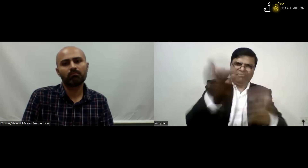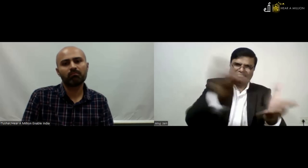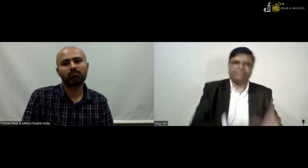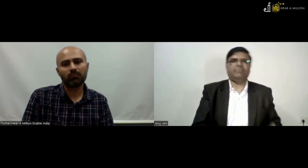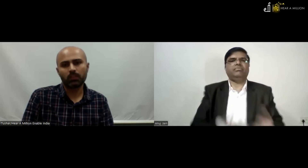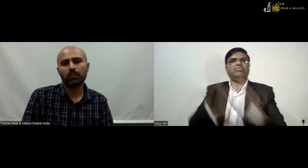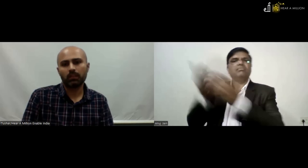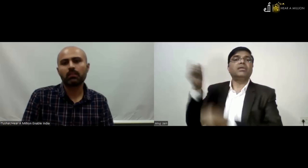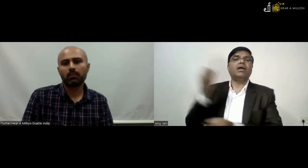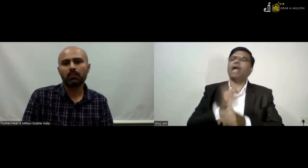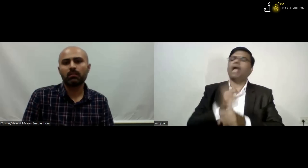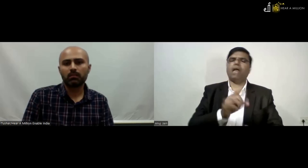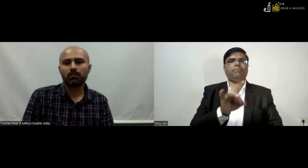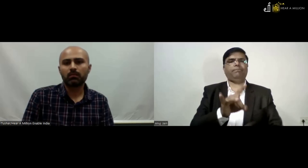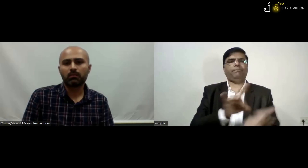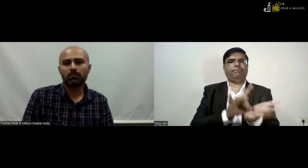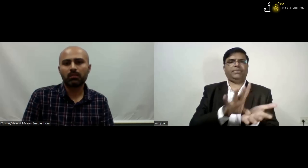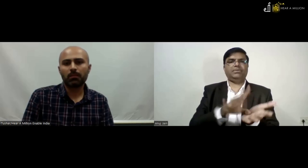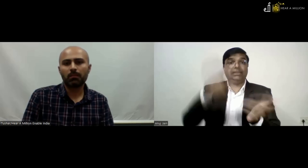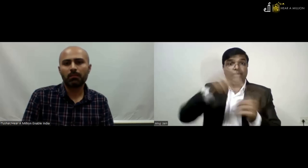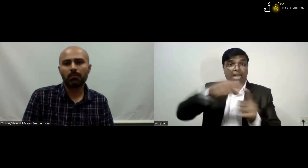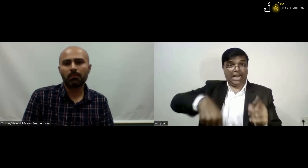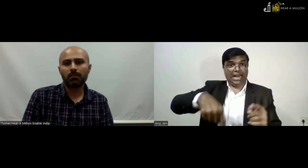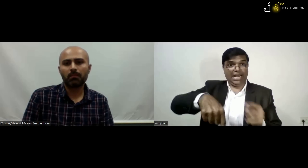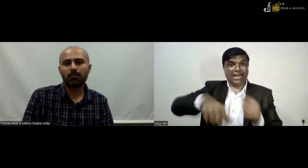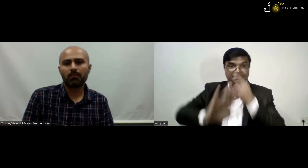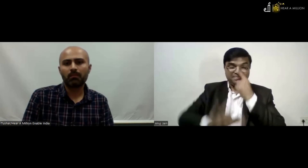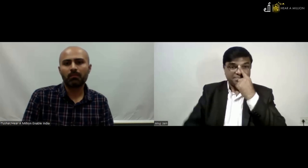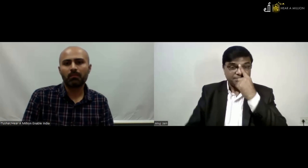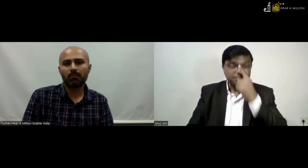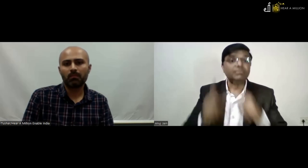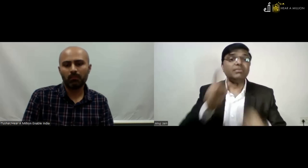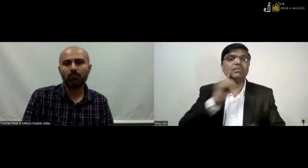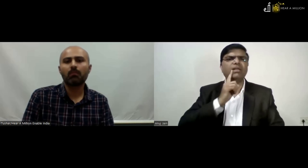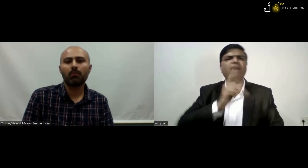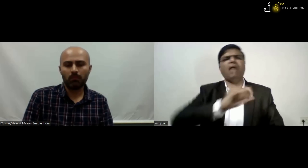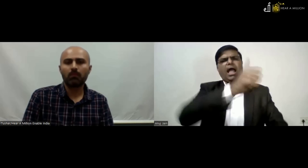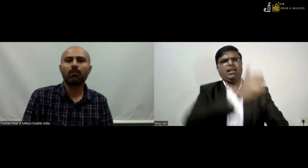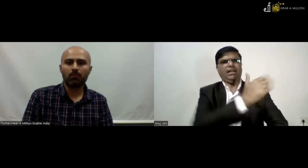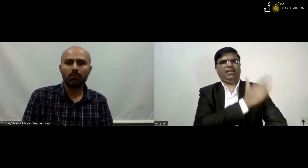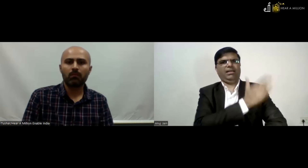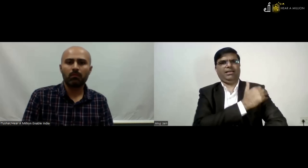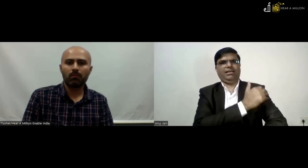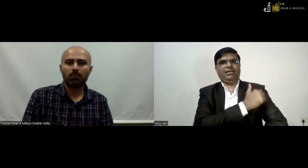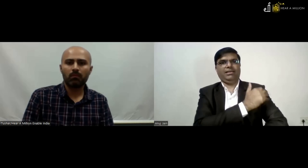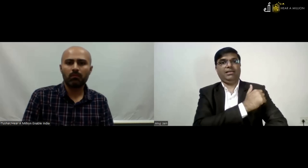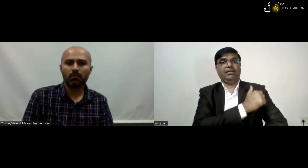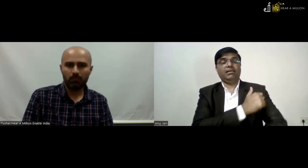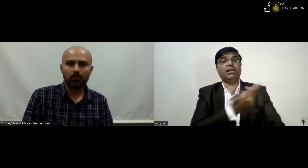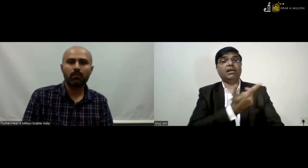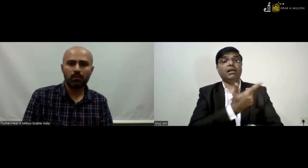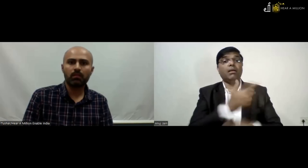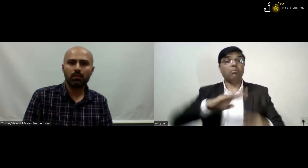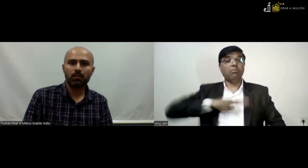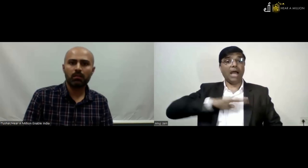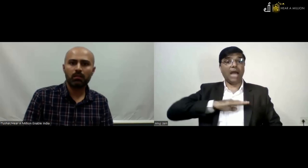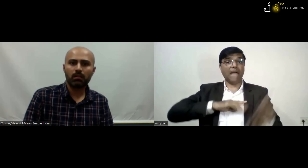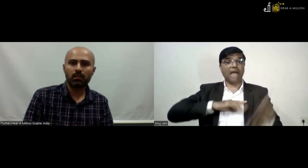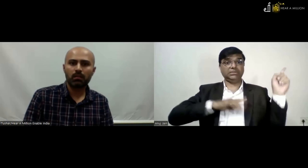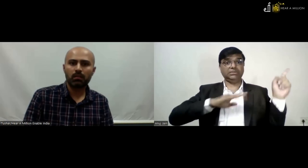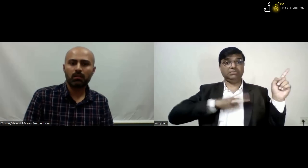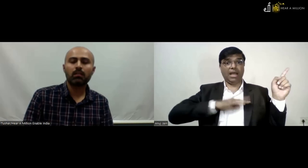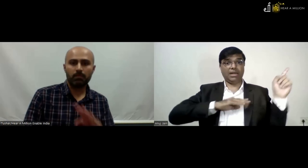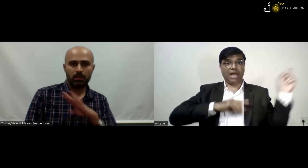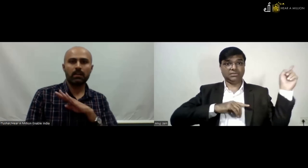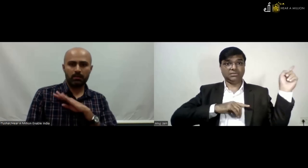sport. So we ensure all the documents which we have, we make sure to connect with all the agencies which connect with us, but we